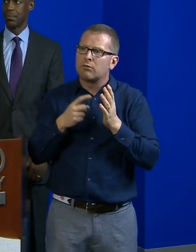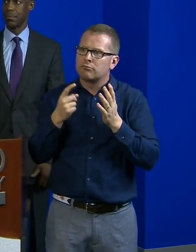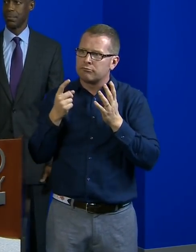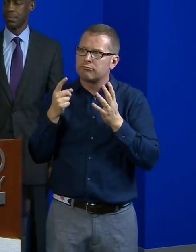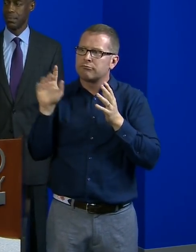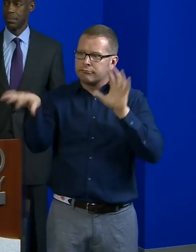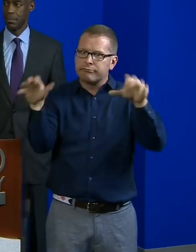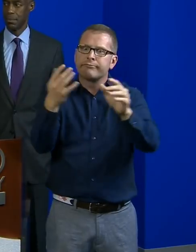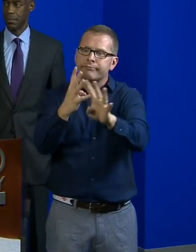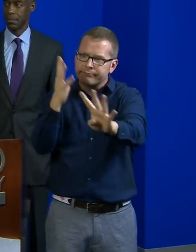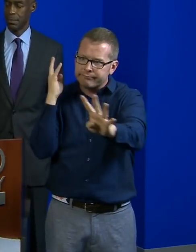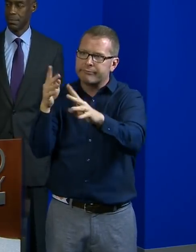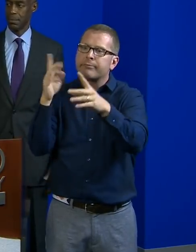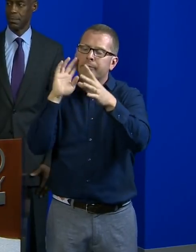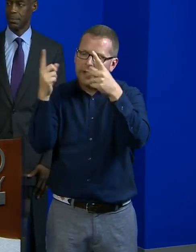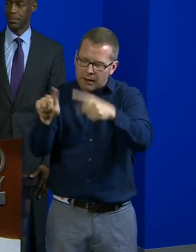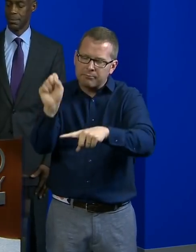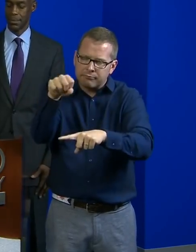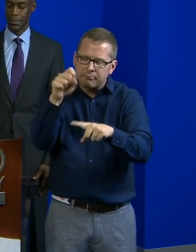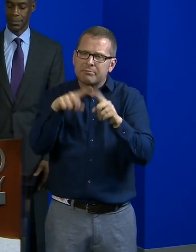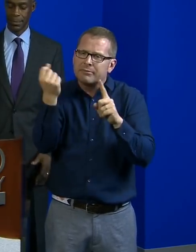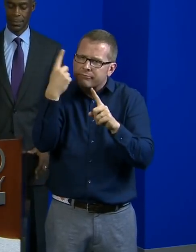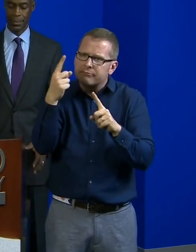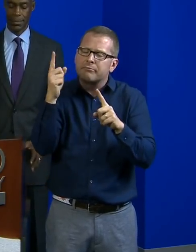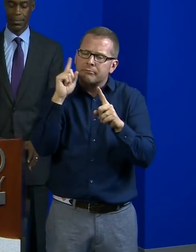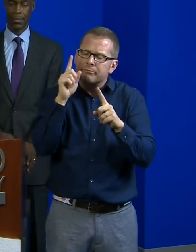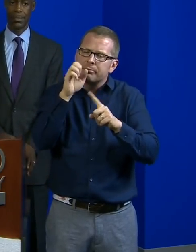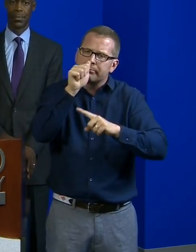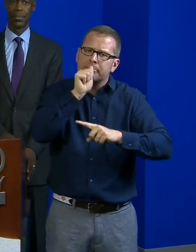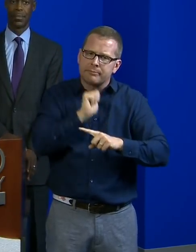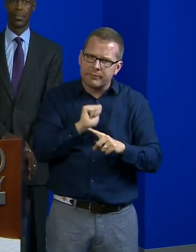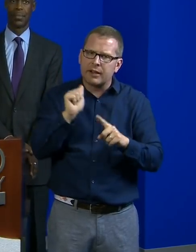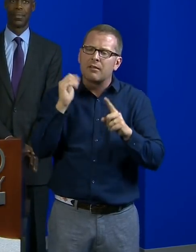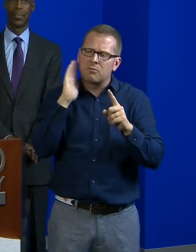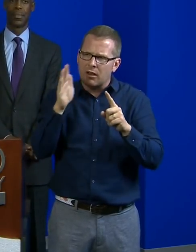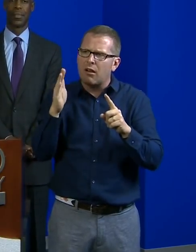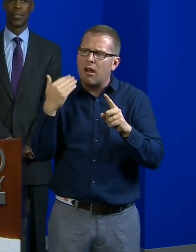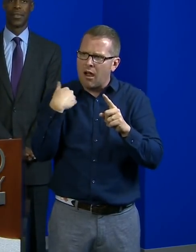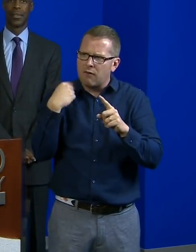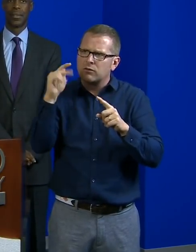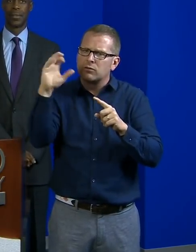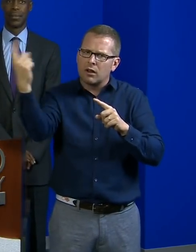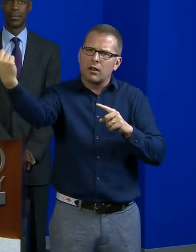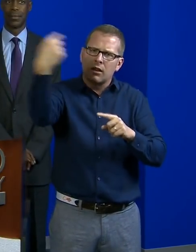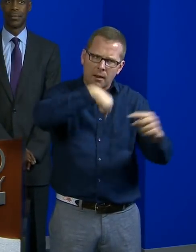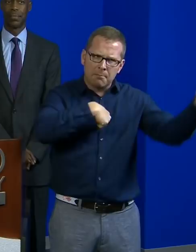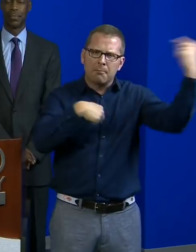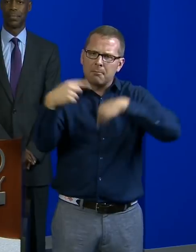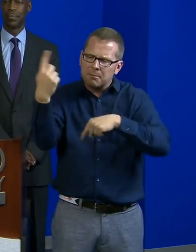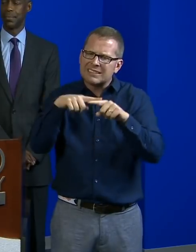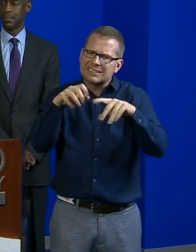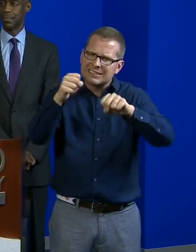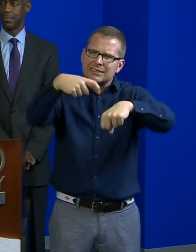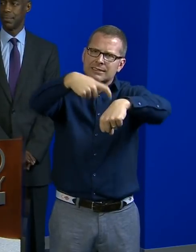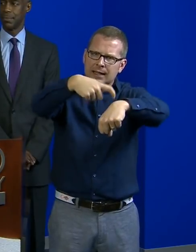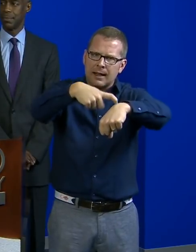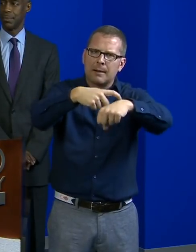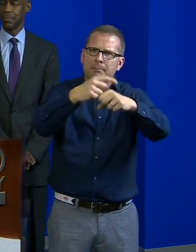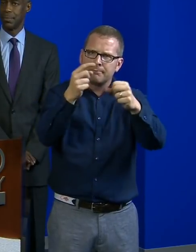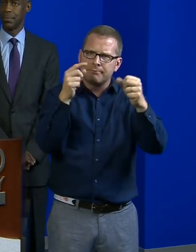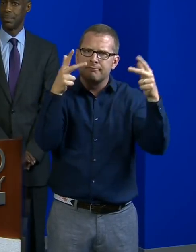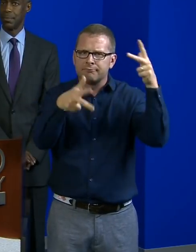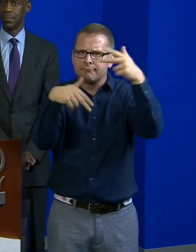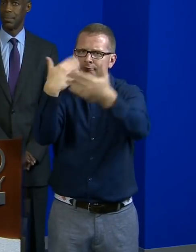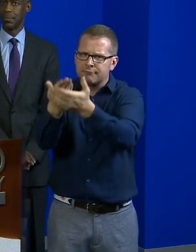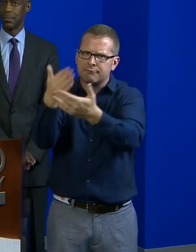supply Broward County. They need to be patient. The gas will be flowing. We will not be closing down the port in terms of the